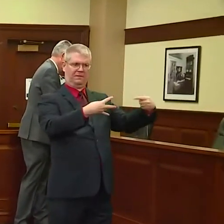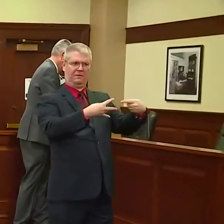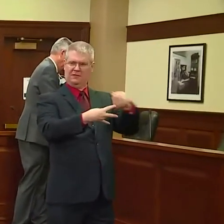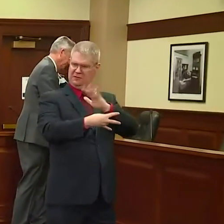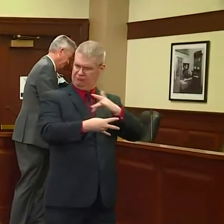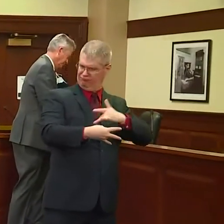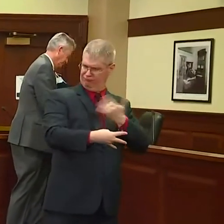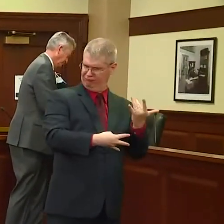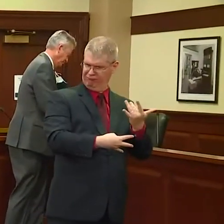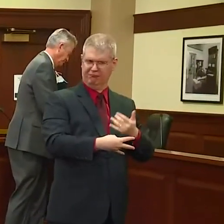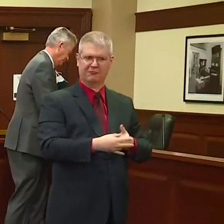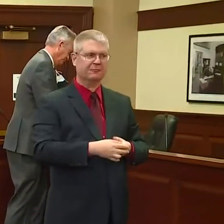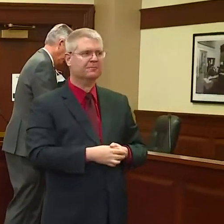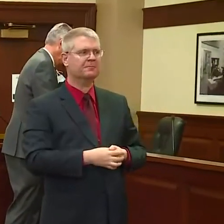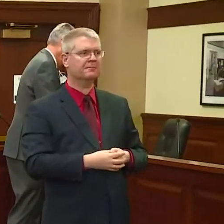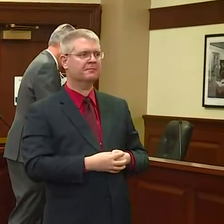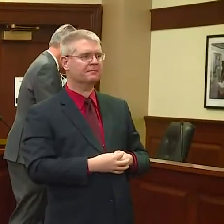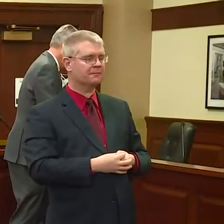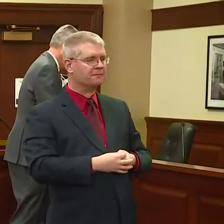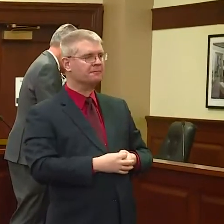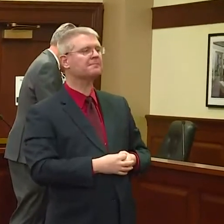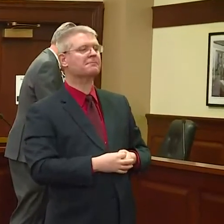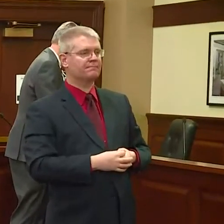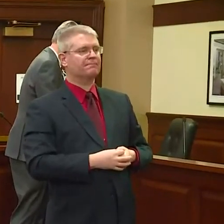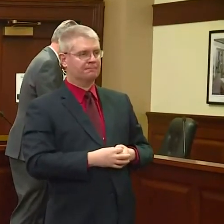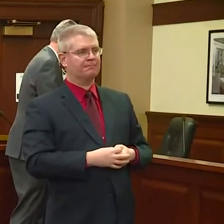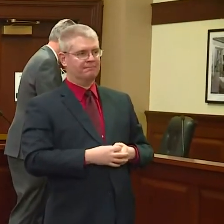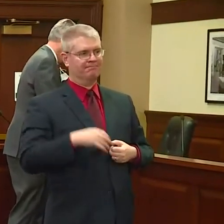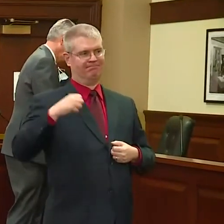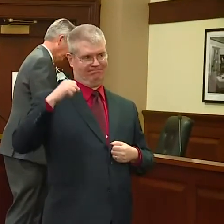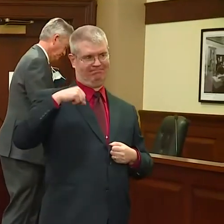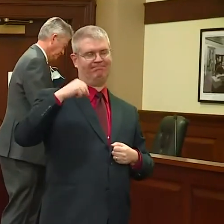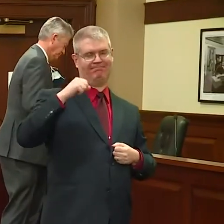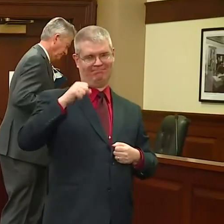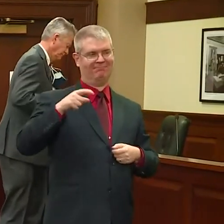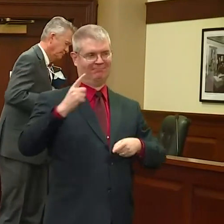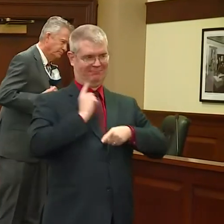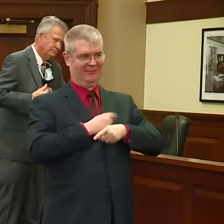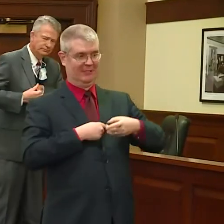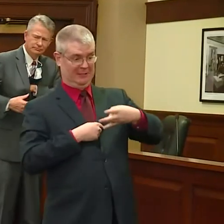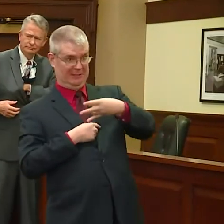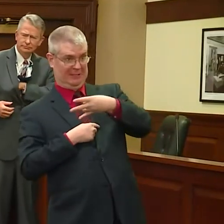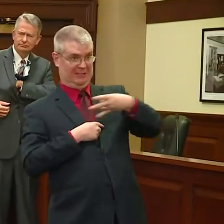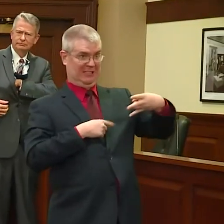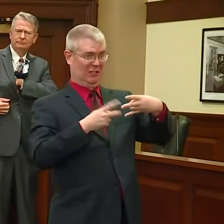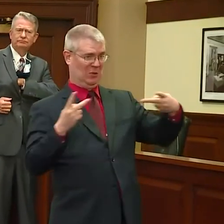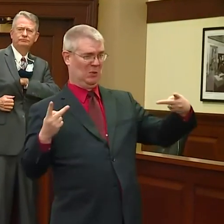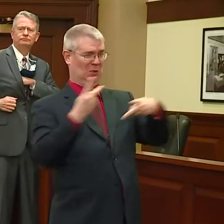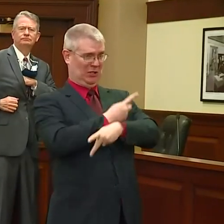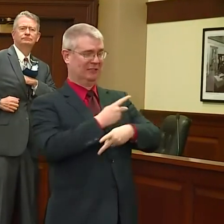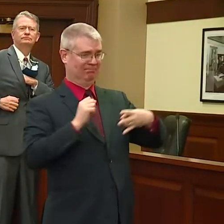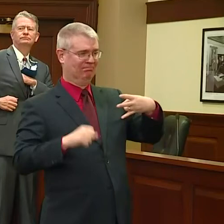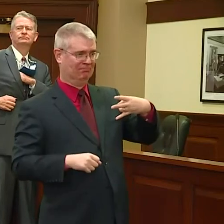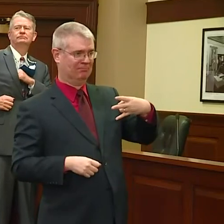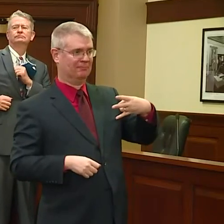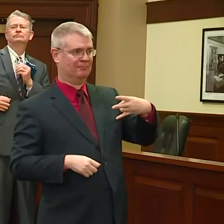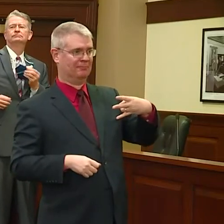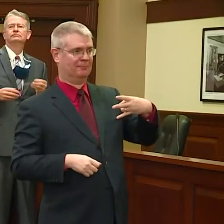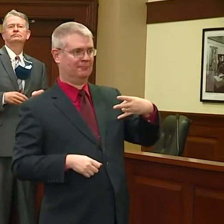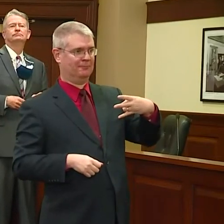Yes, thank you, Betsy. So if you go, and that changes every day. I actually had used a similar slide Monday and I had to update it today.